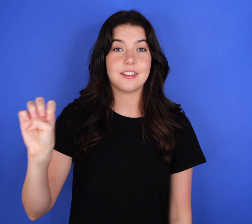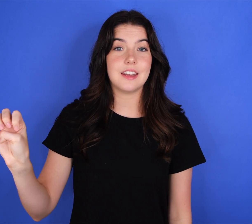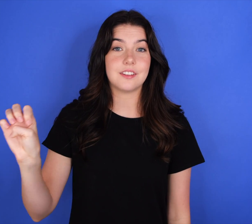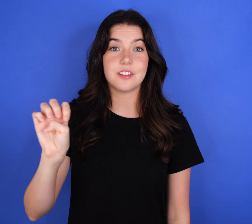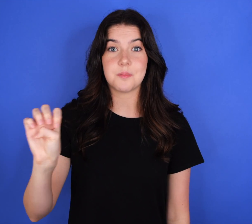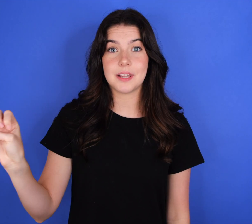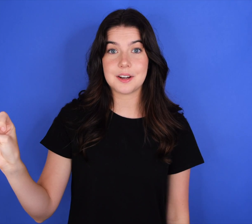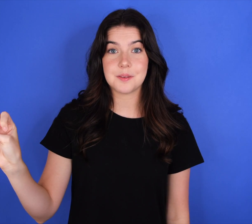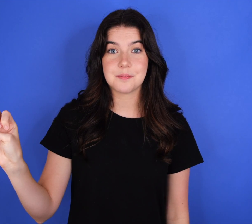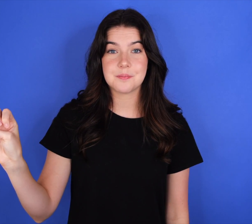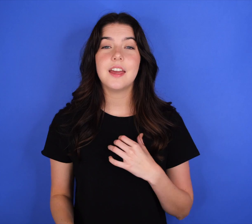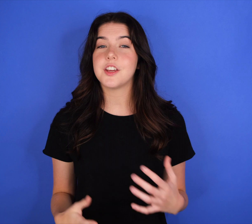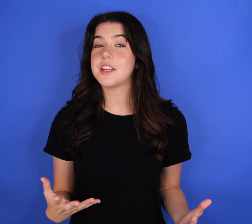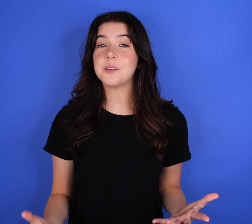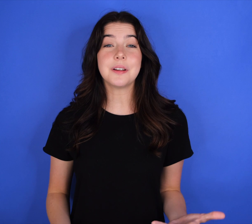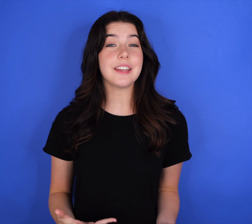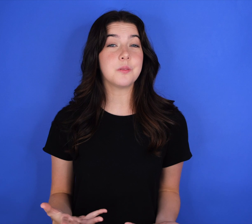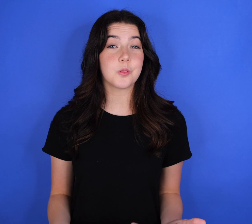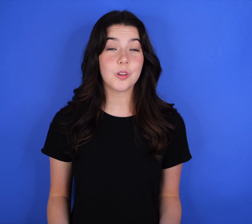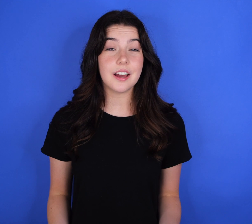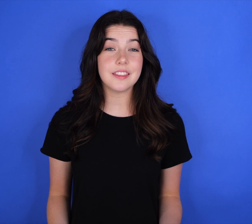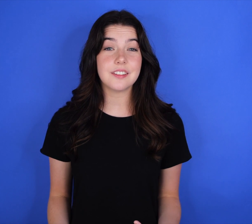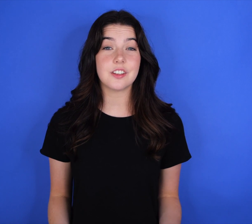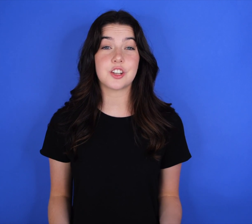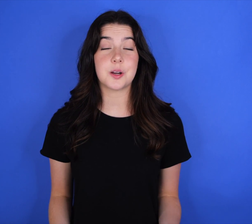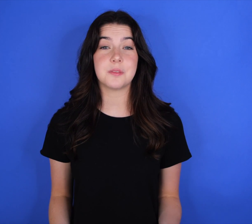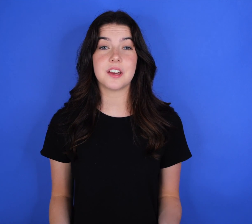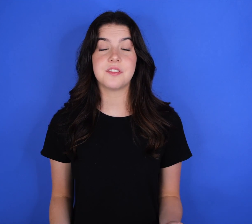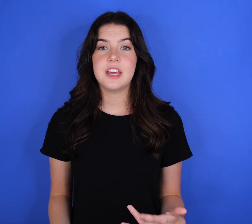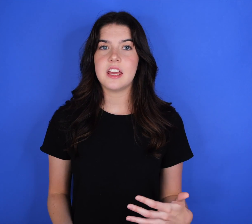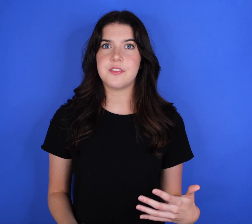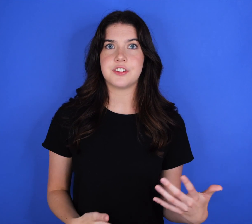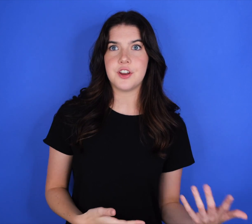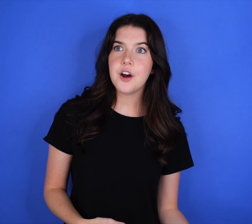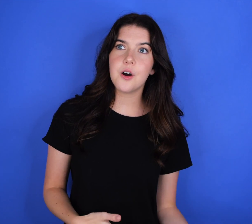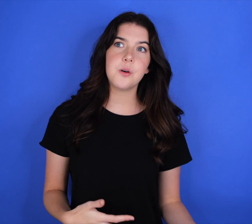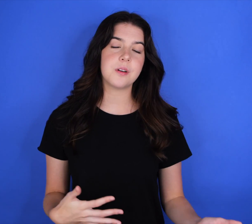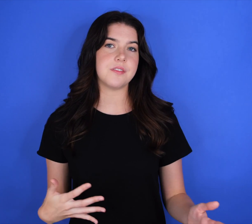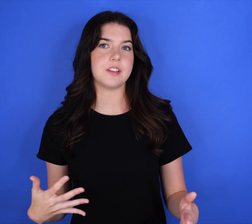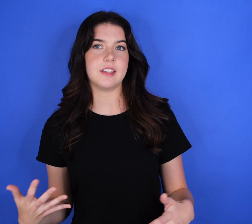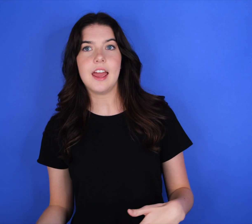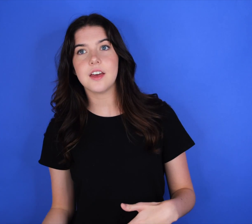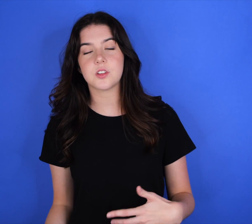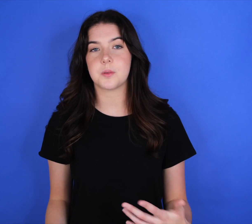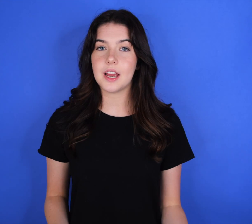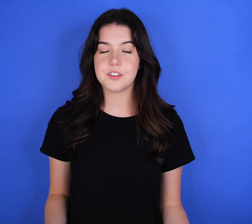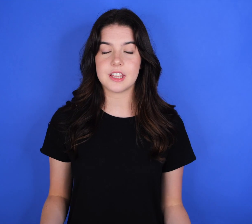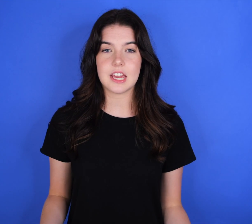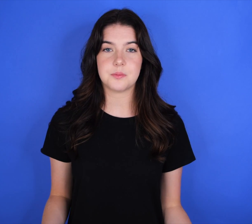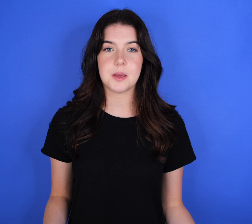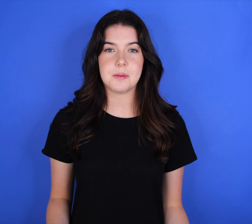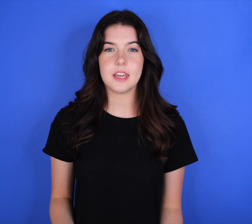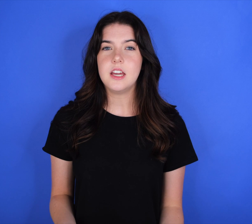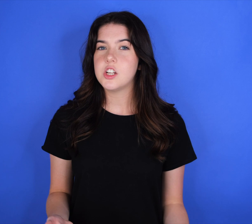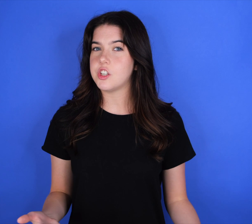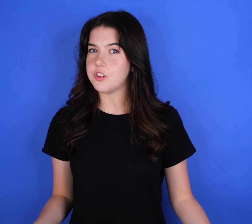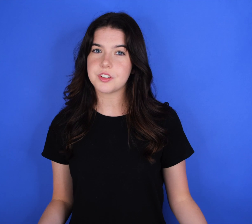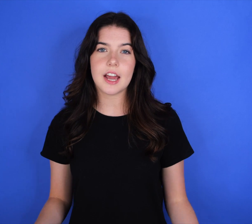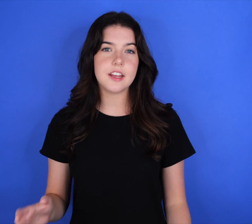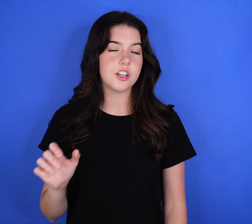it's a double letter. There isn't really a rule on this in terms of if it's an O or if it's an S or whatever the case may be. Should you slide it or should